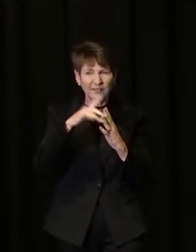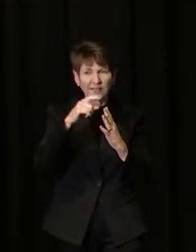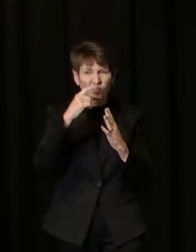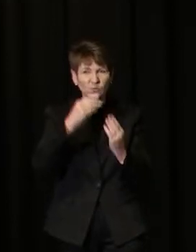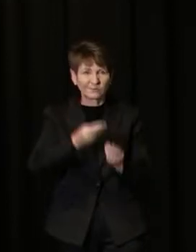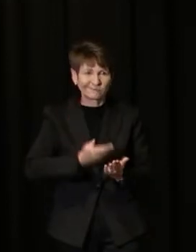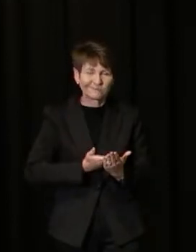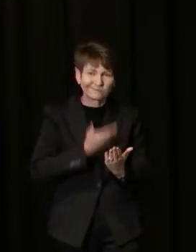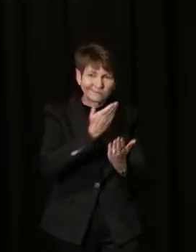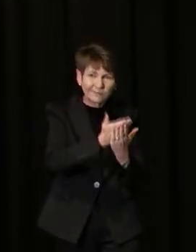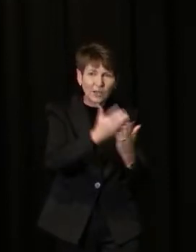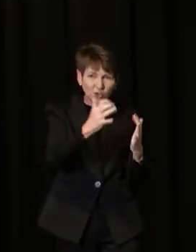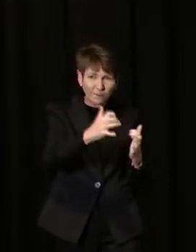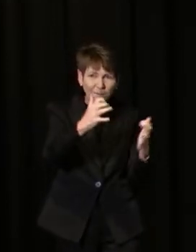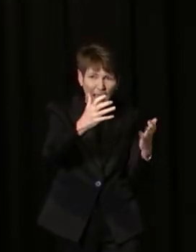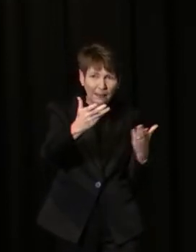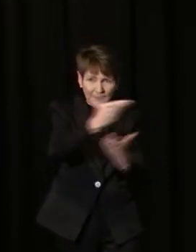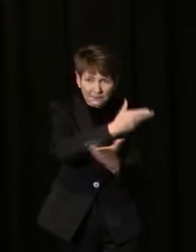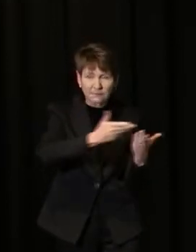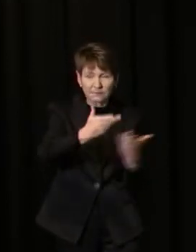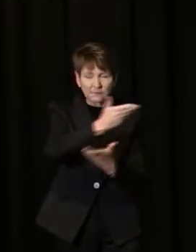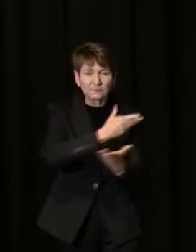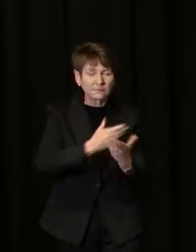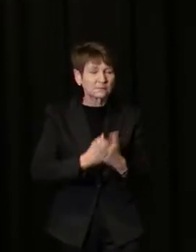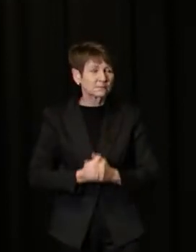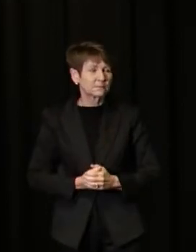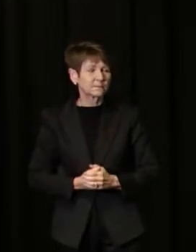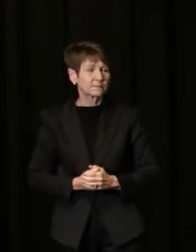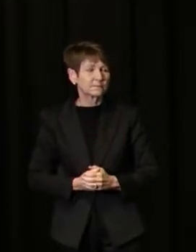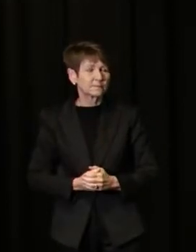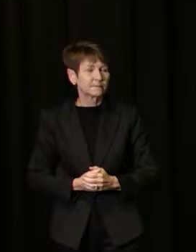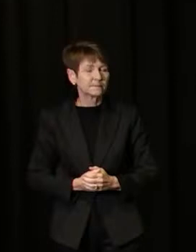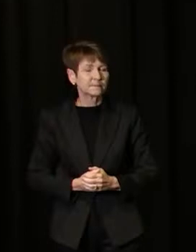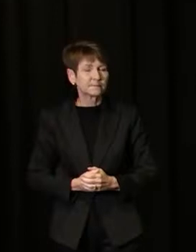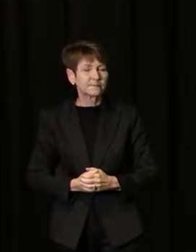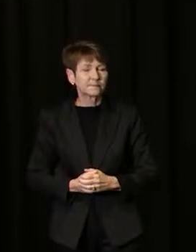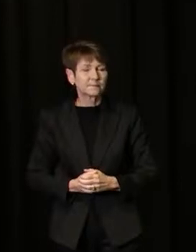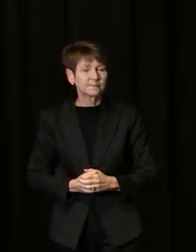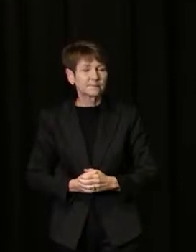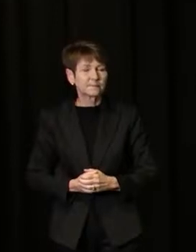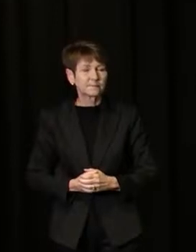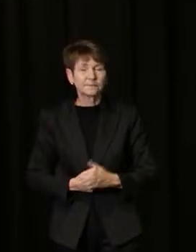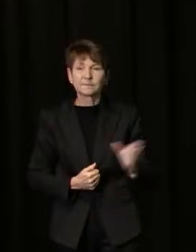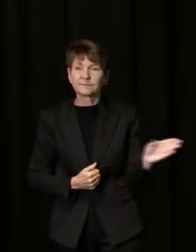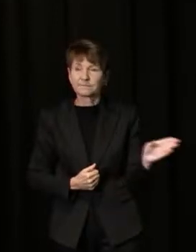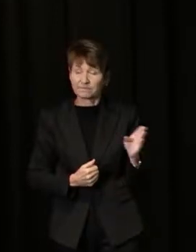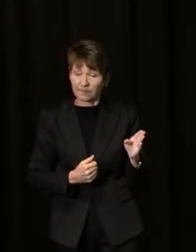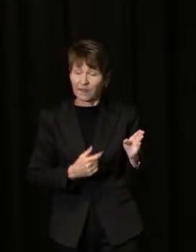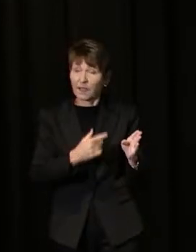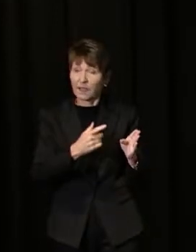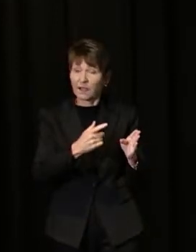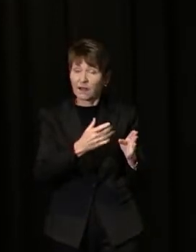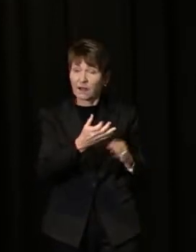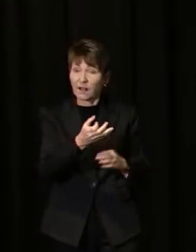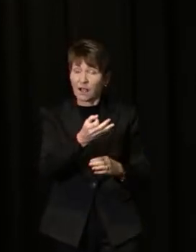in more detail once we do that. Is this signalling the shift from the health advice driving the decisions to the economy and people actually being